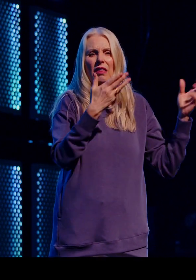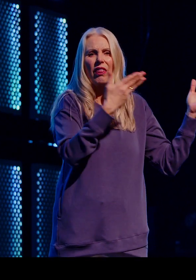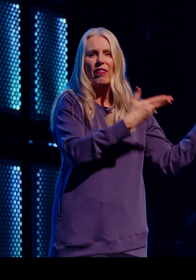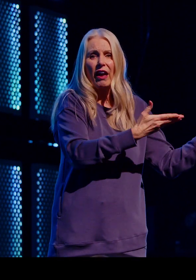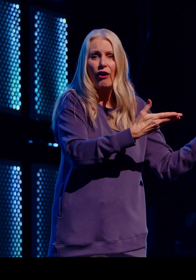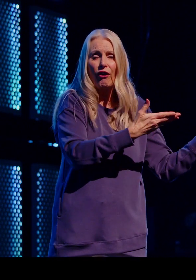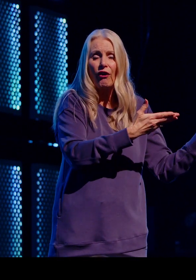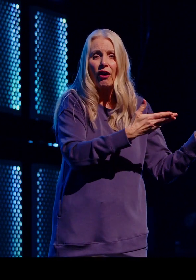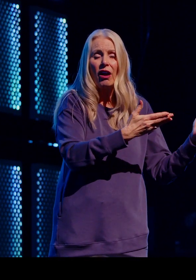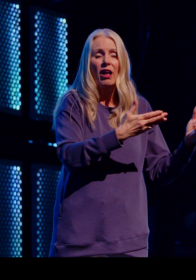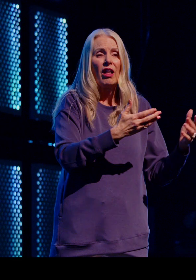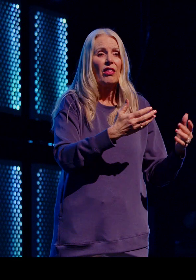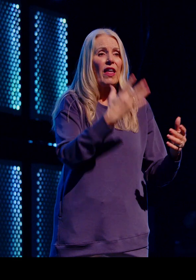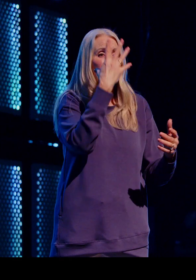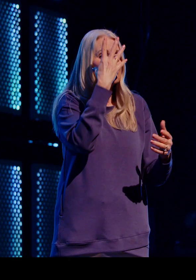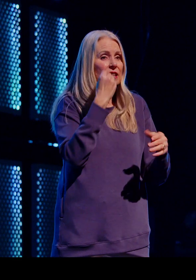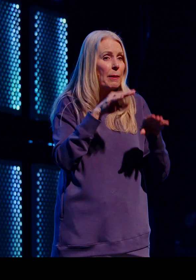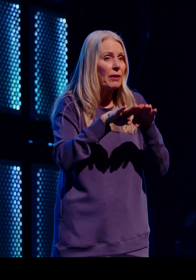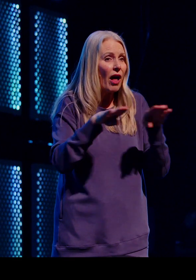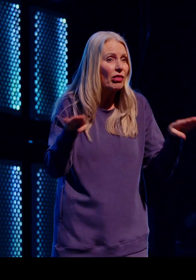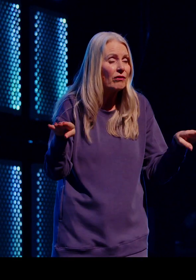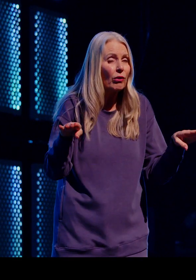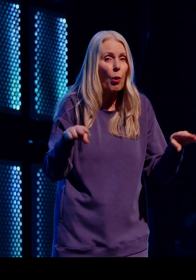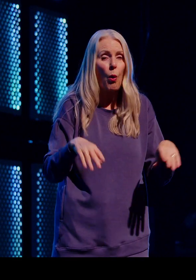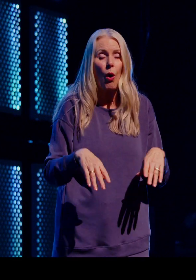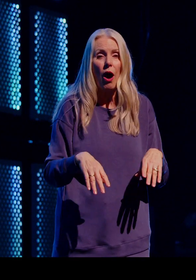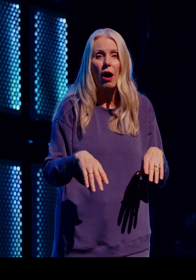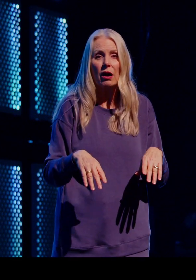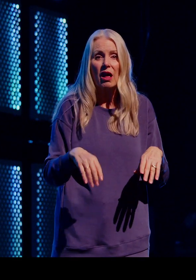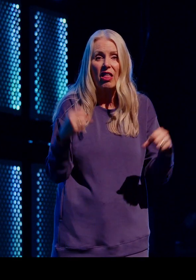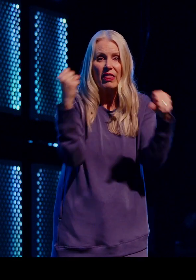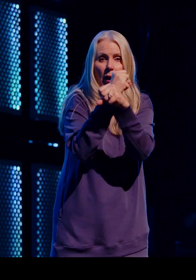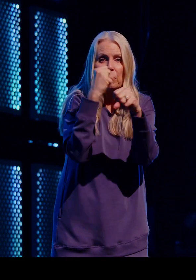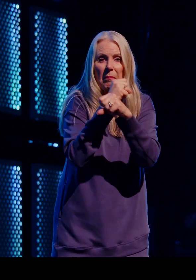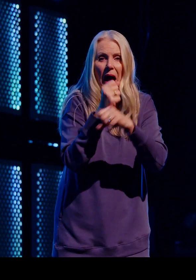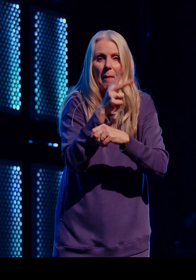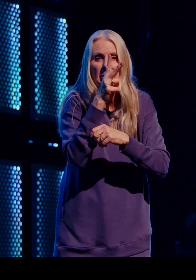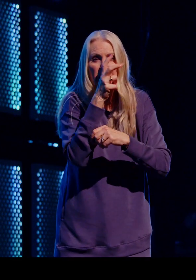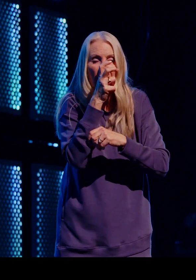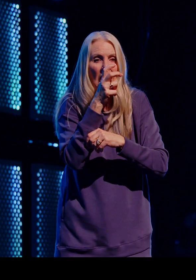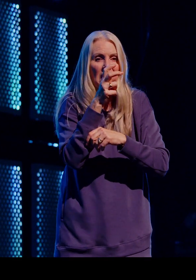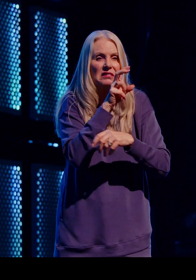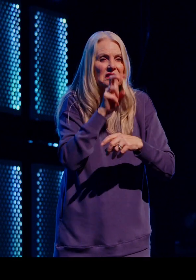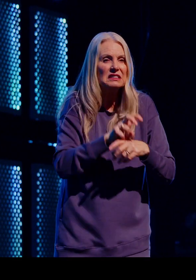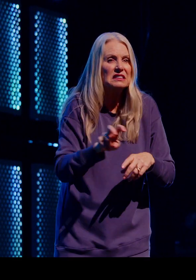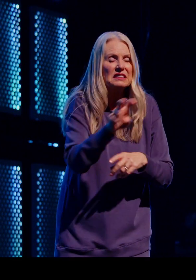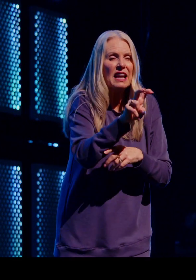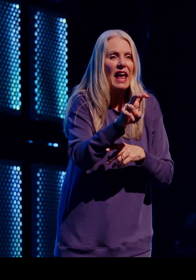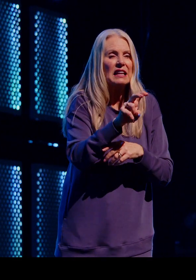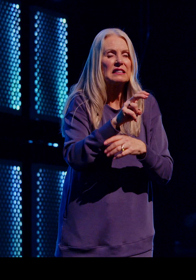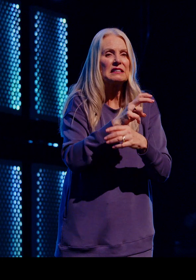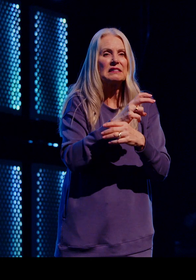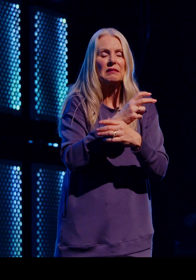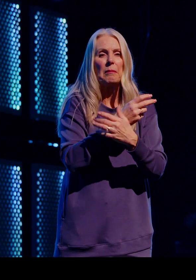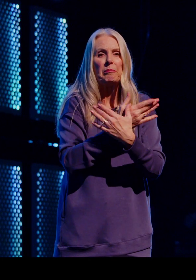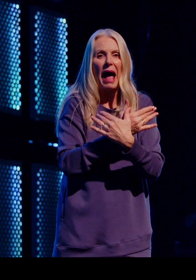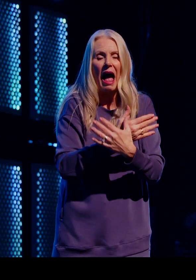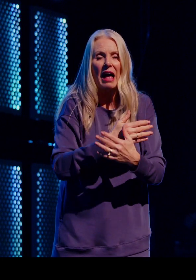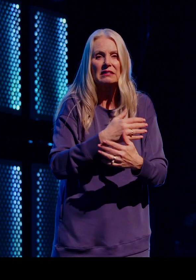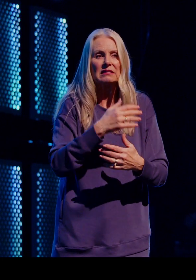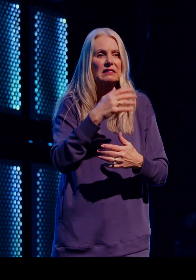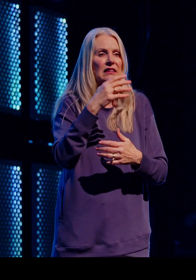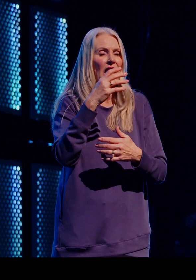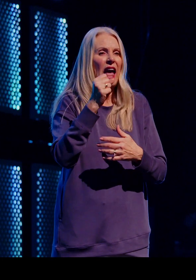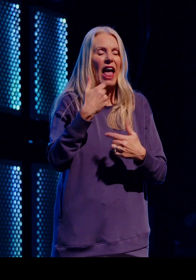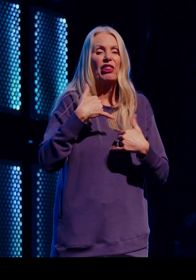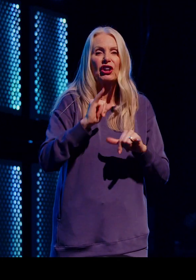on the floor. They battled bugs, snakes, and bats. And they're still itching